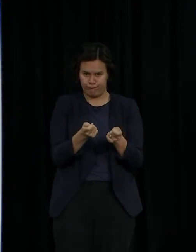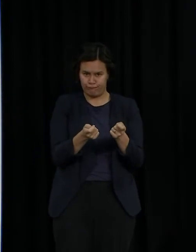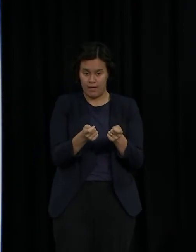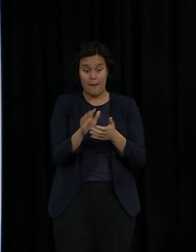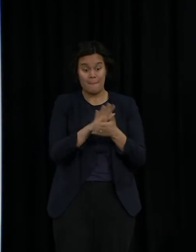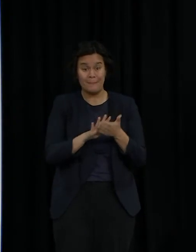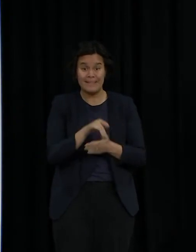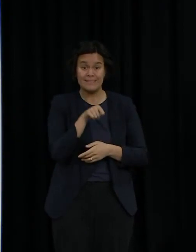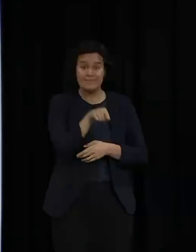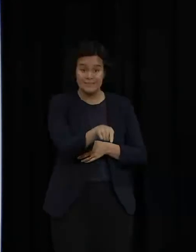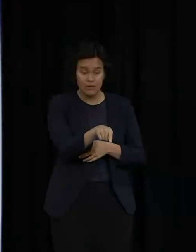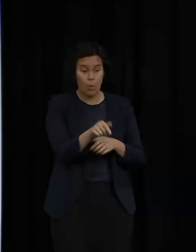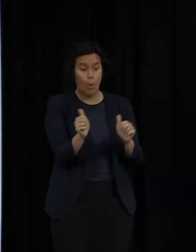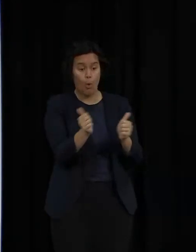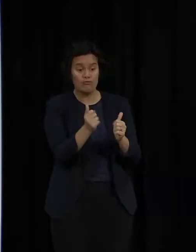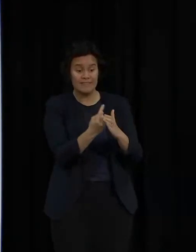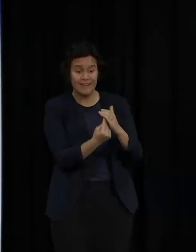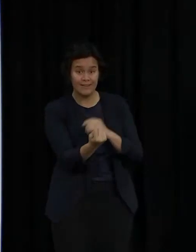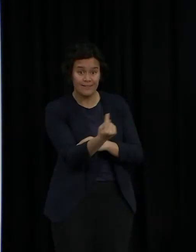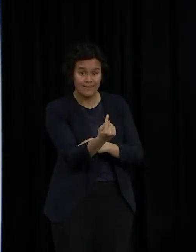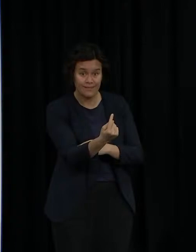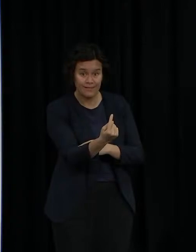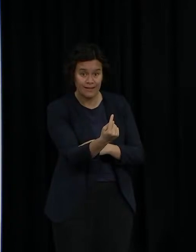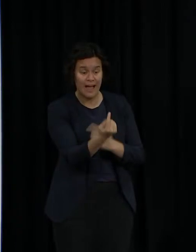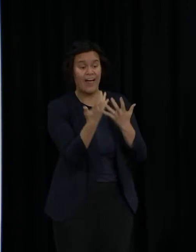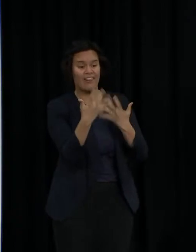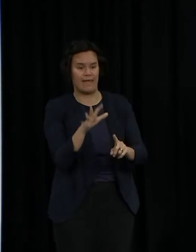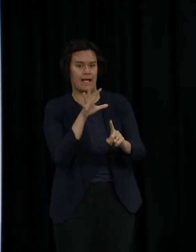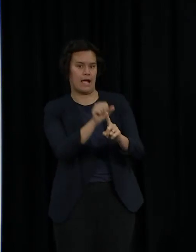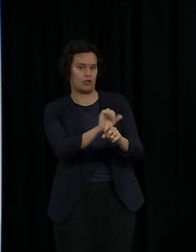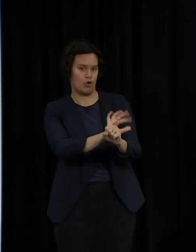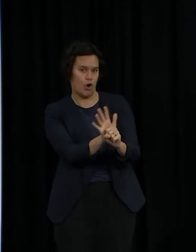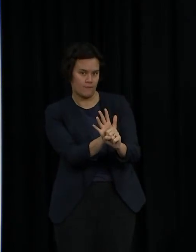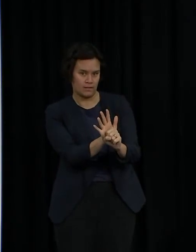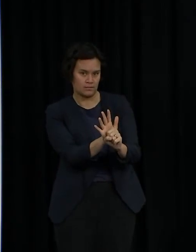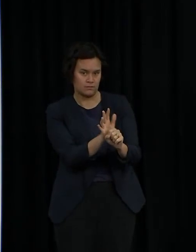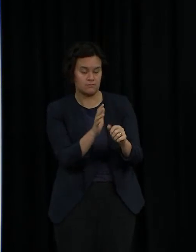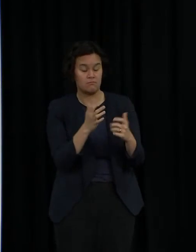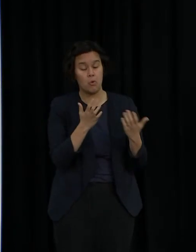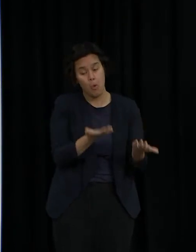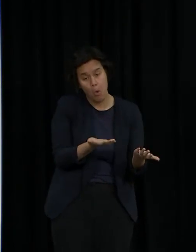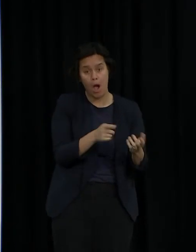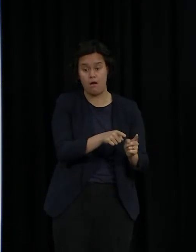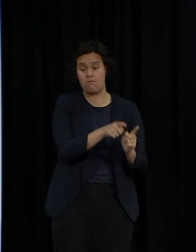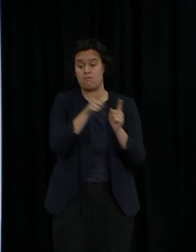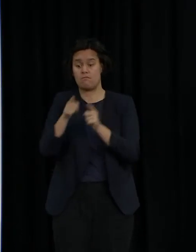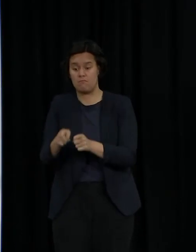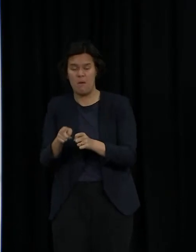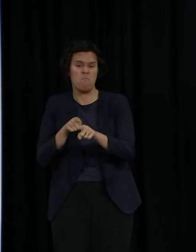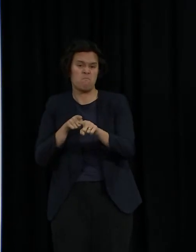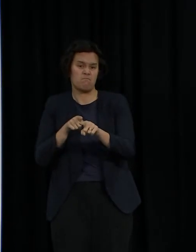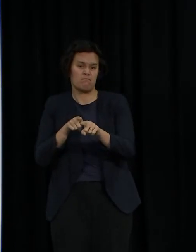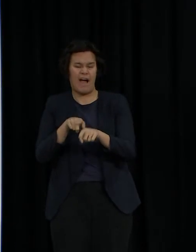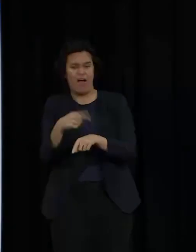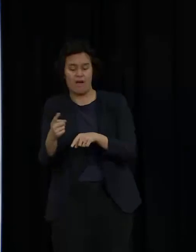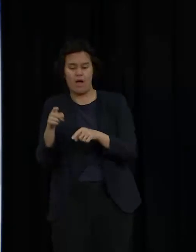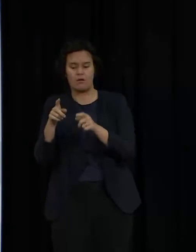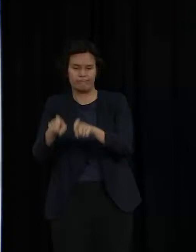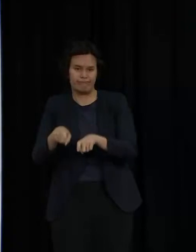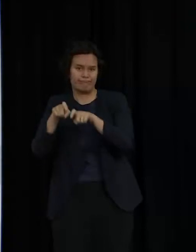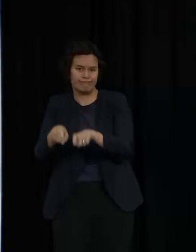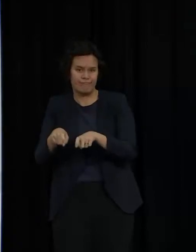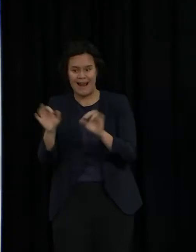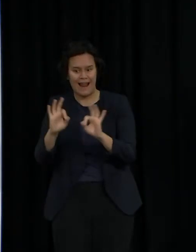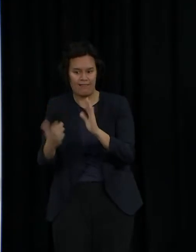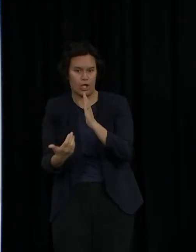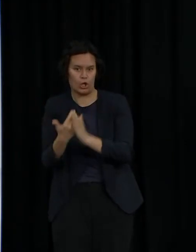isolating, or dormant. That is, they have not given rise to any new cases in the past 14 days. So